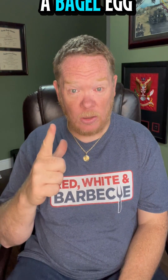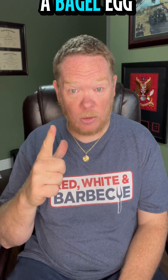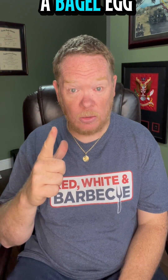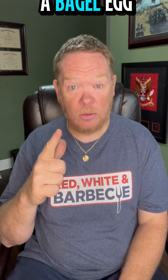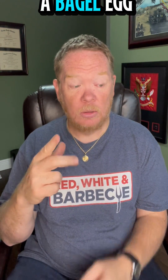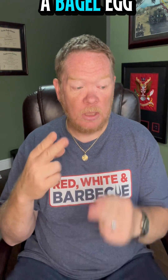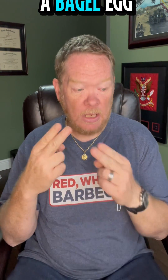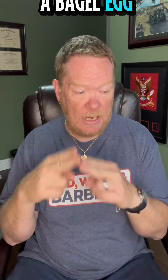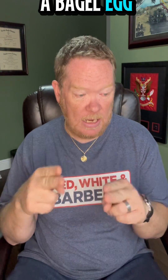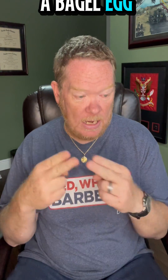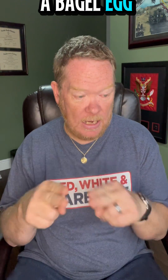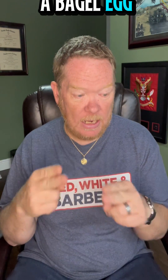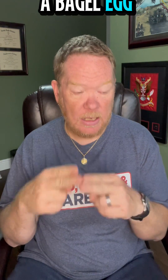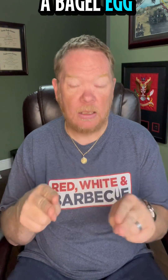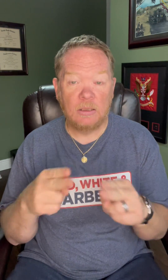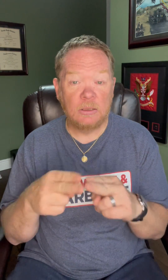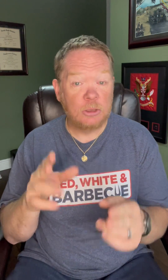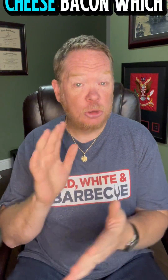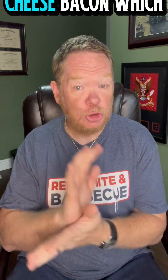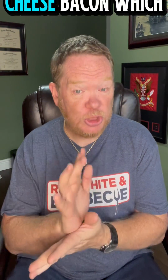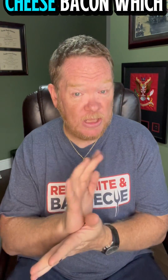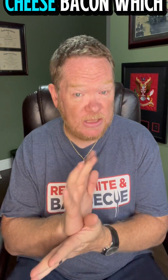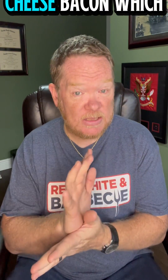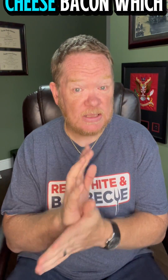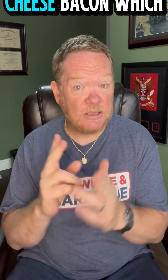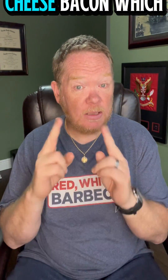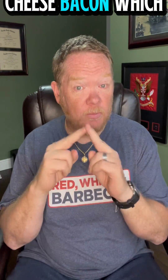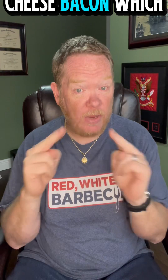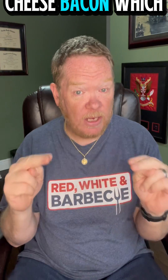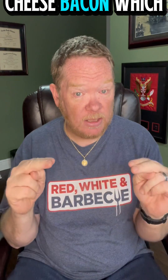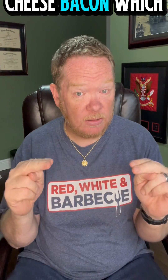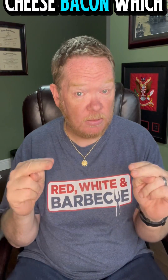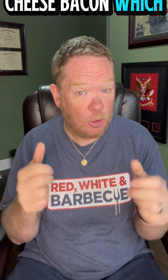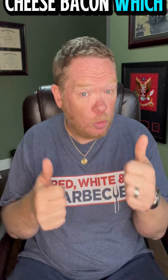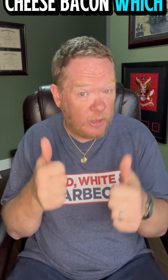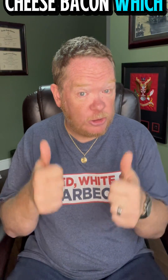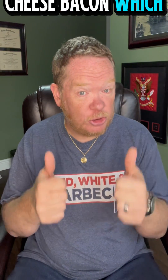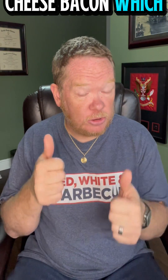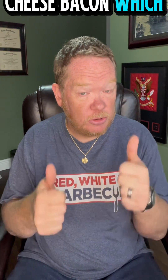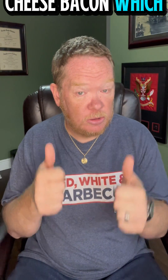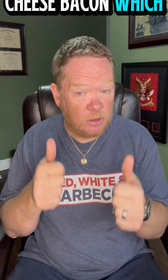bagel, egg, cheese, bacon, which?